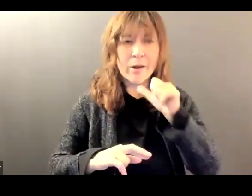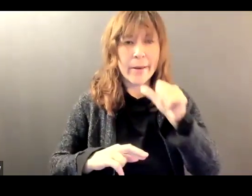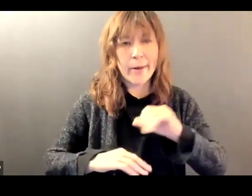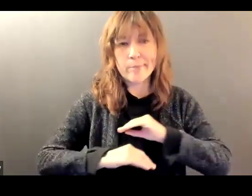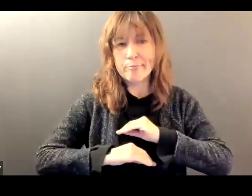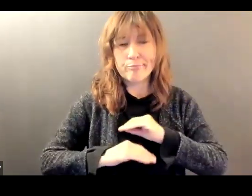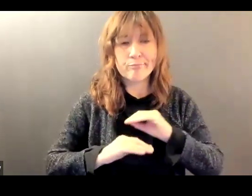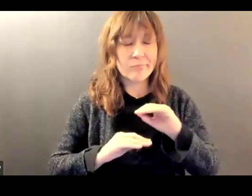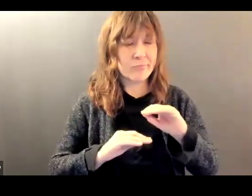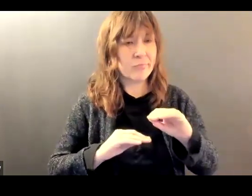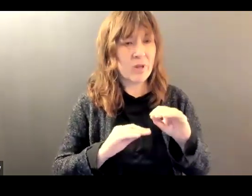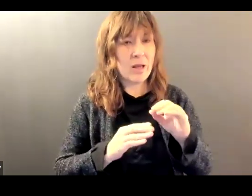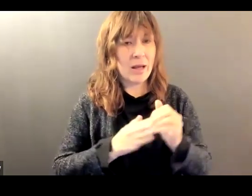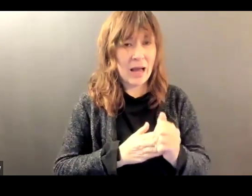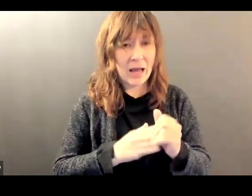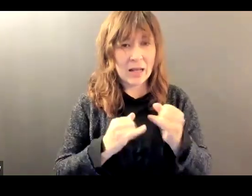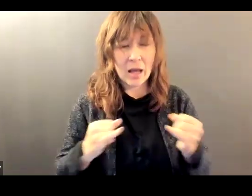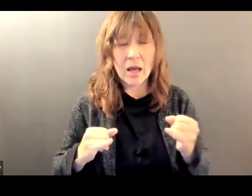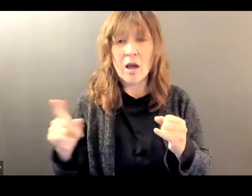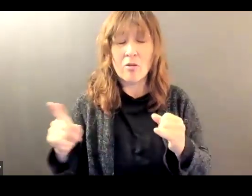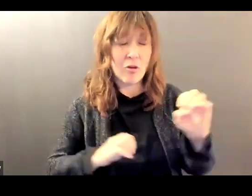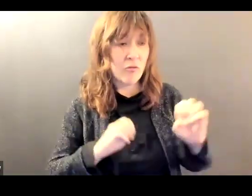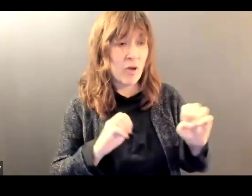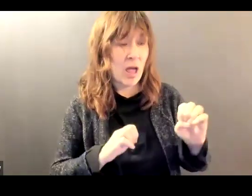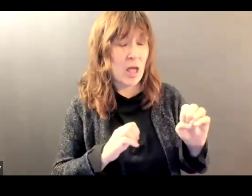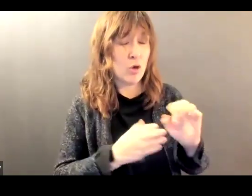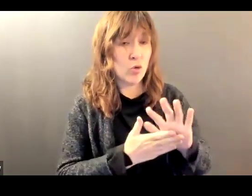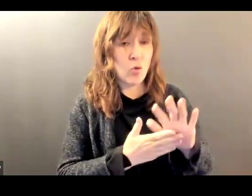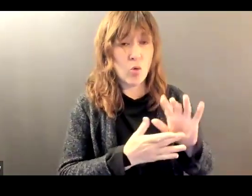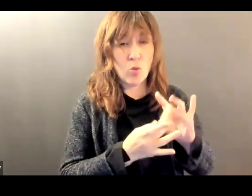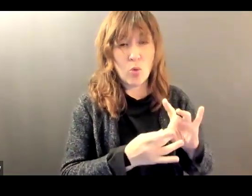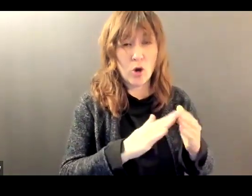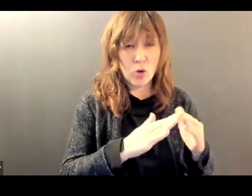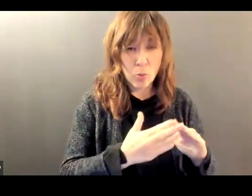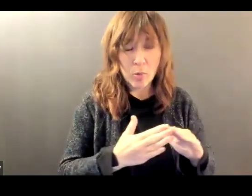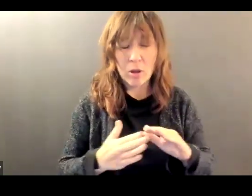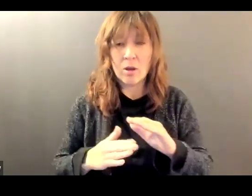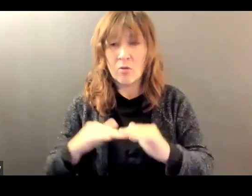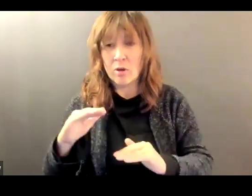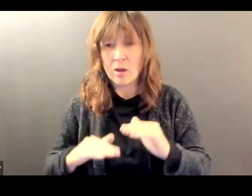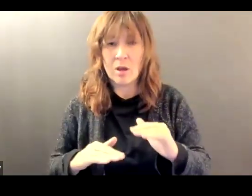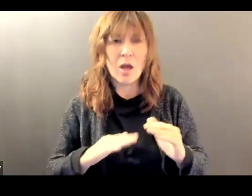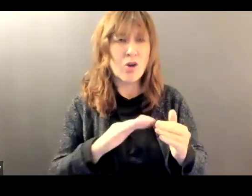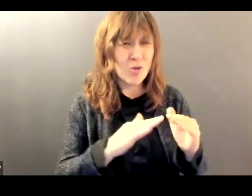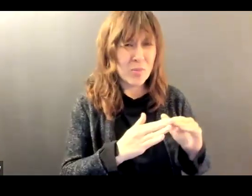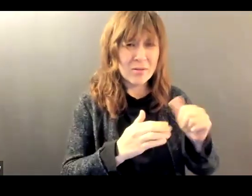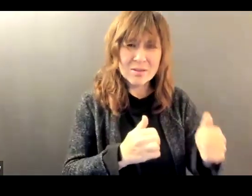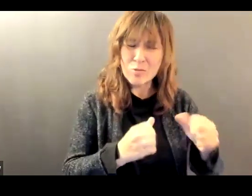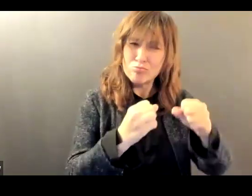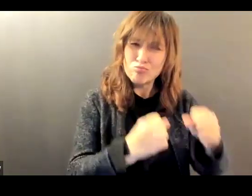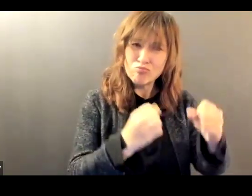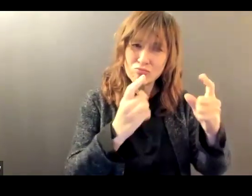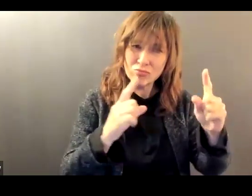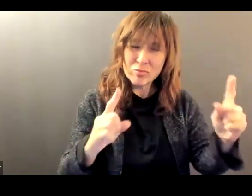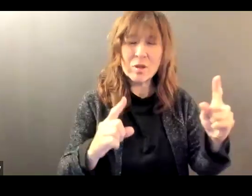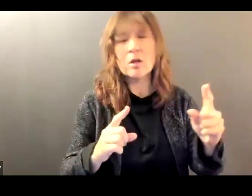2 dimensions they evaluate schools on: facilities and community. By community standards, Lee Academy is a huge success. Enrollment